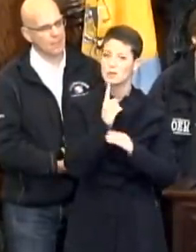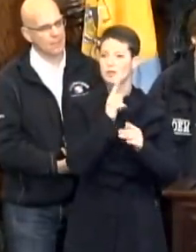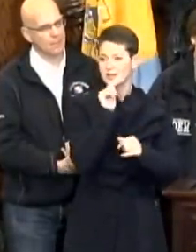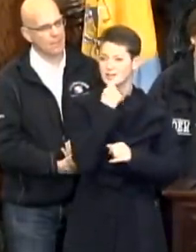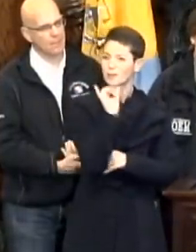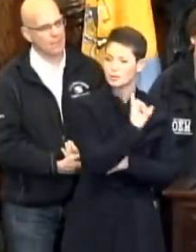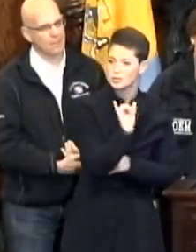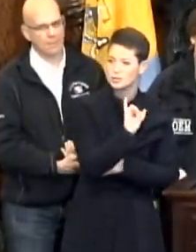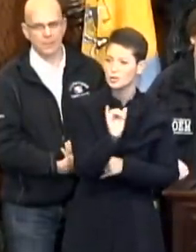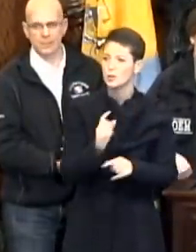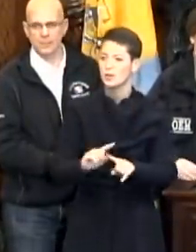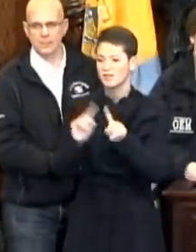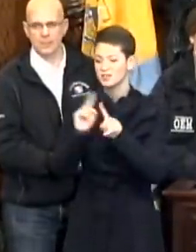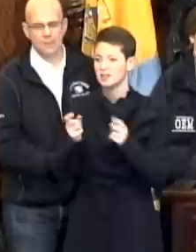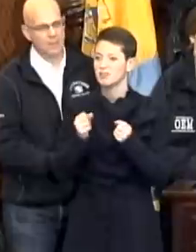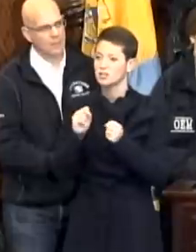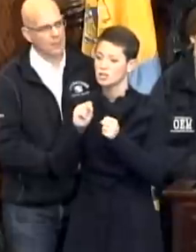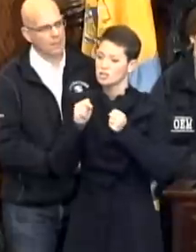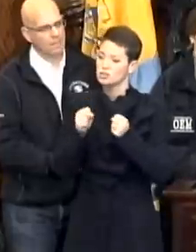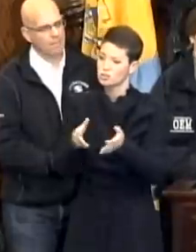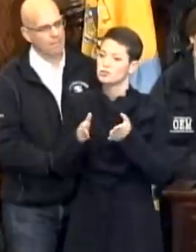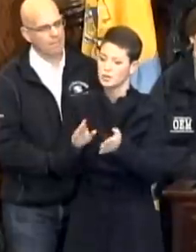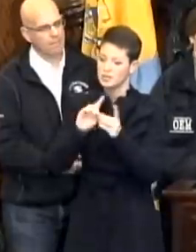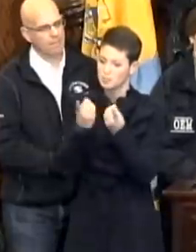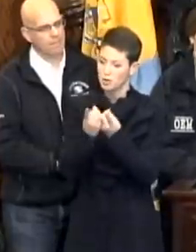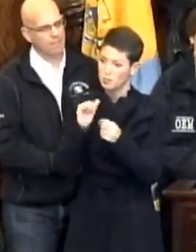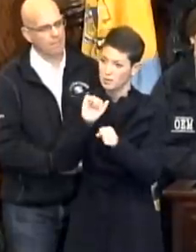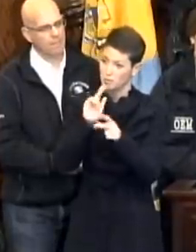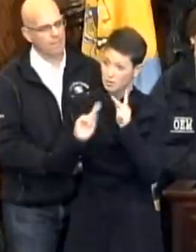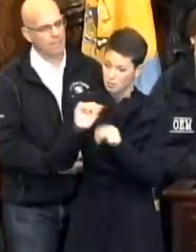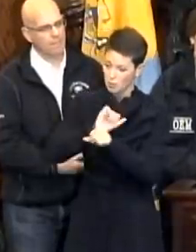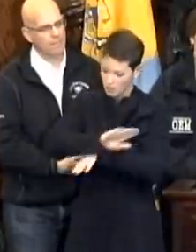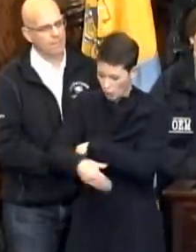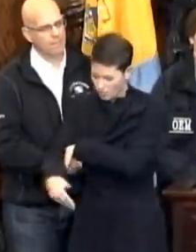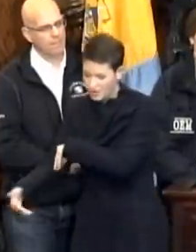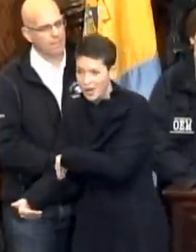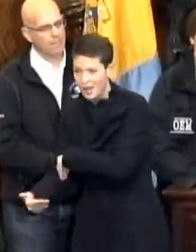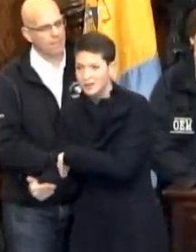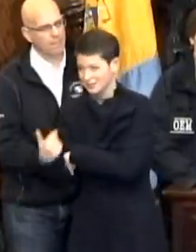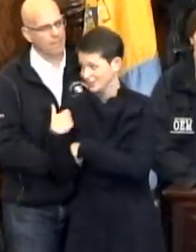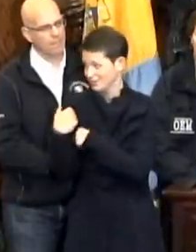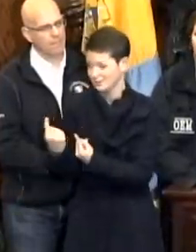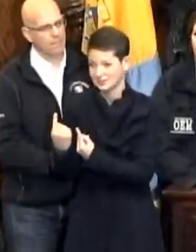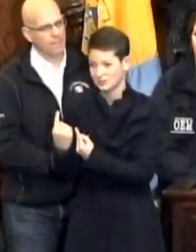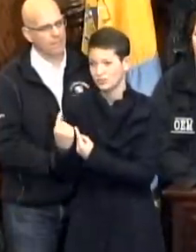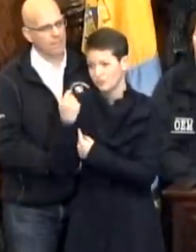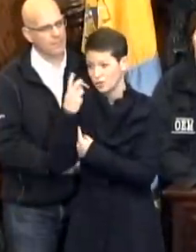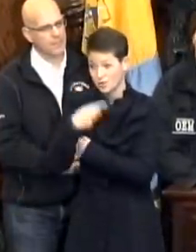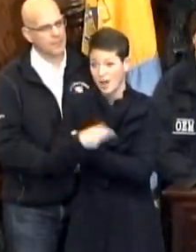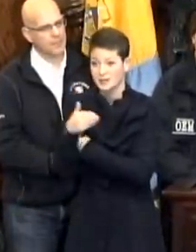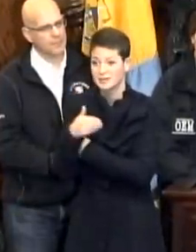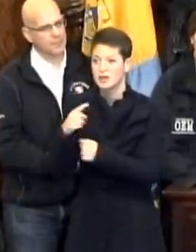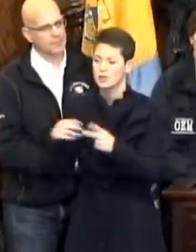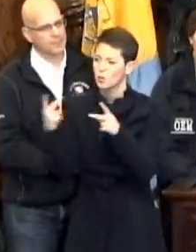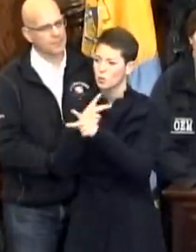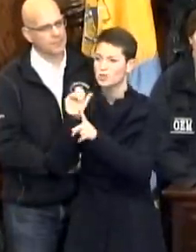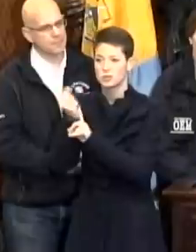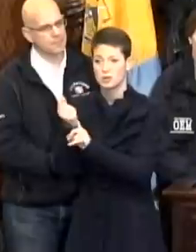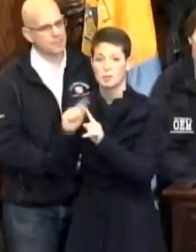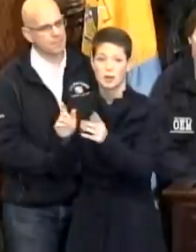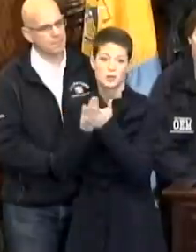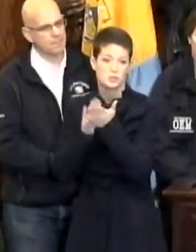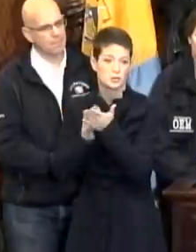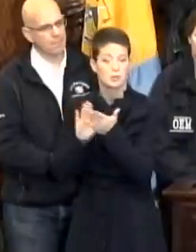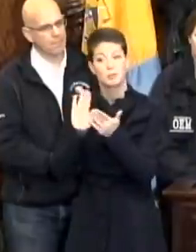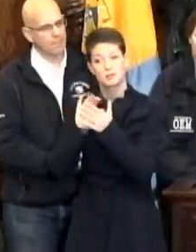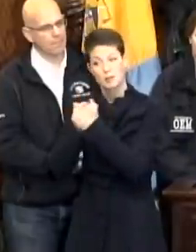an army of streets department employees out working around the clock through some of the worst possible conditions. And again, I want to commend our